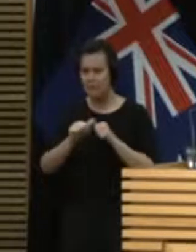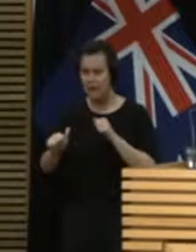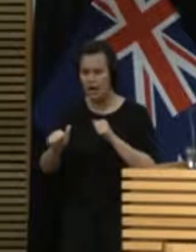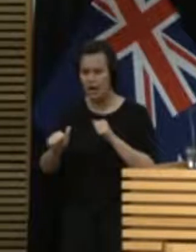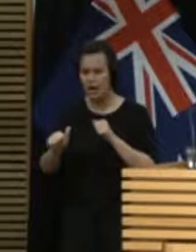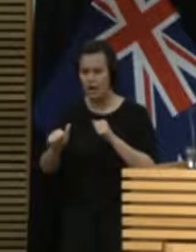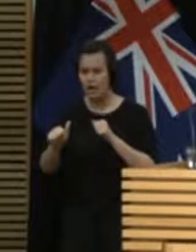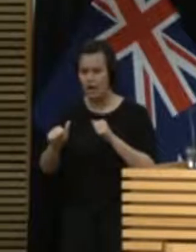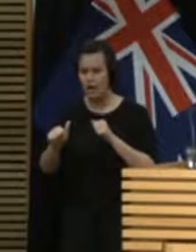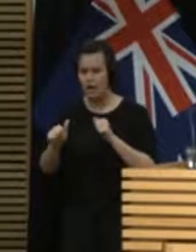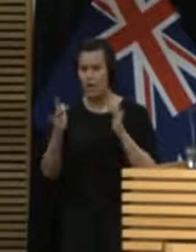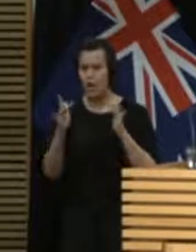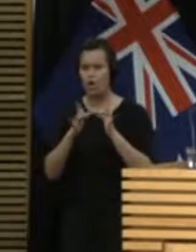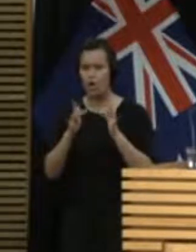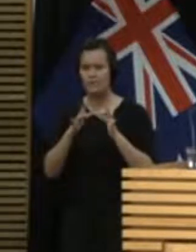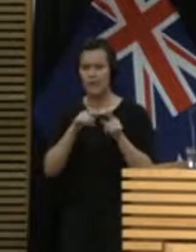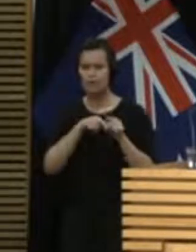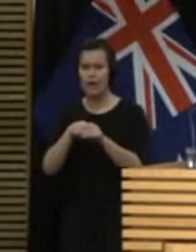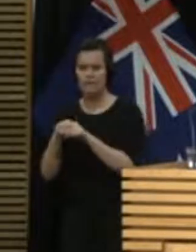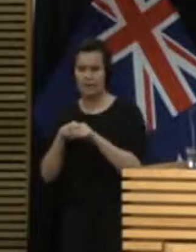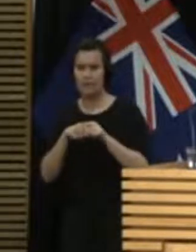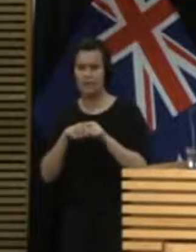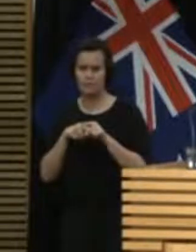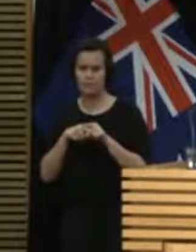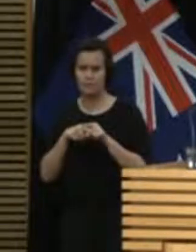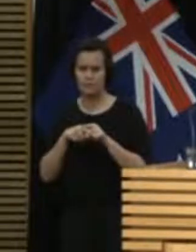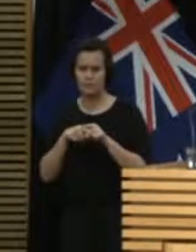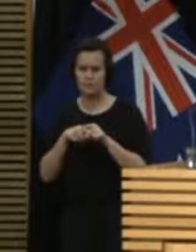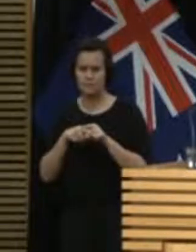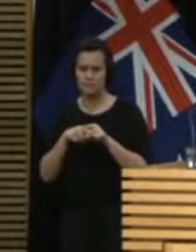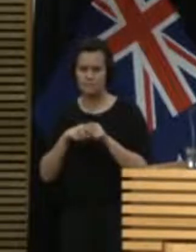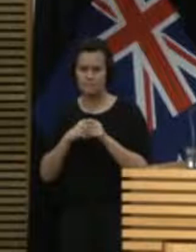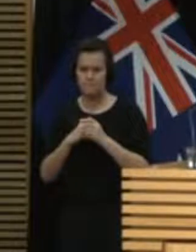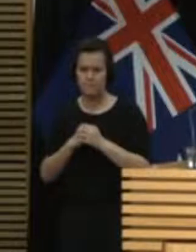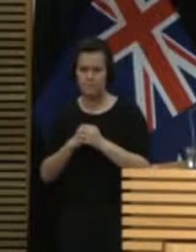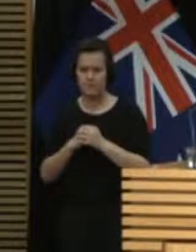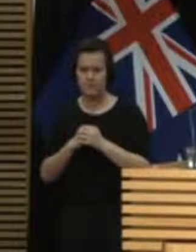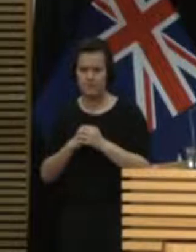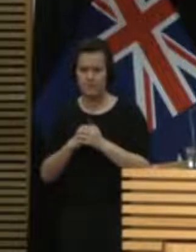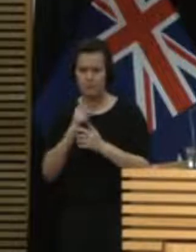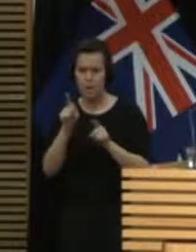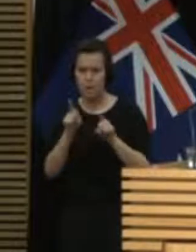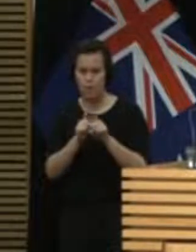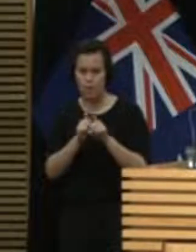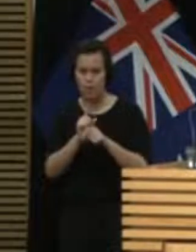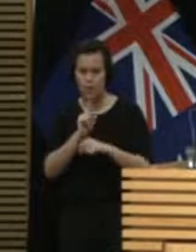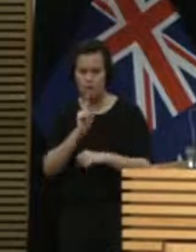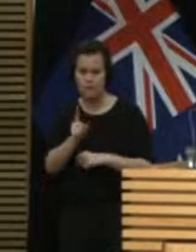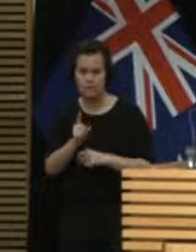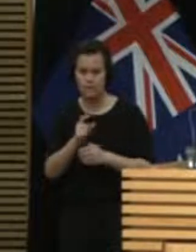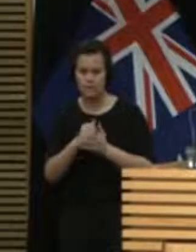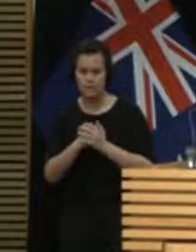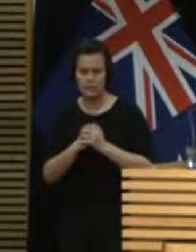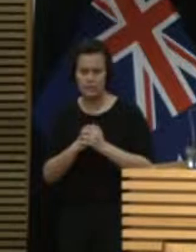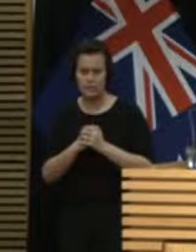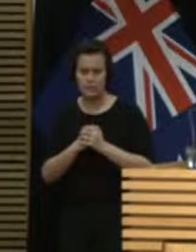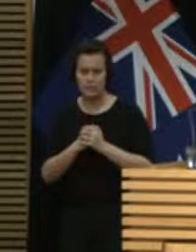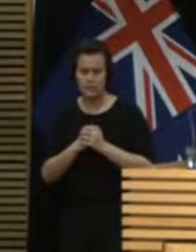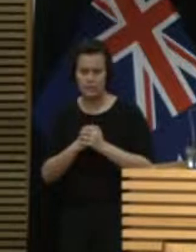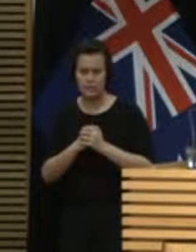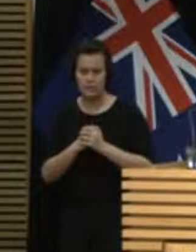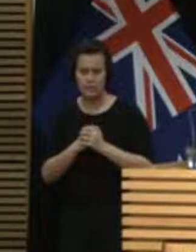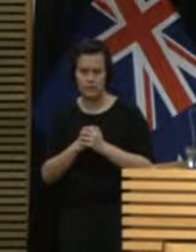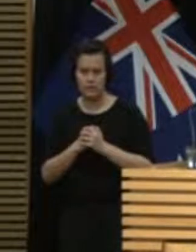were focusing more on close contacts and less the casual because of the positivity rate there. But you also said that they currently